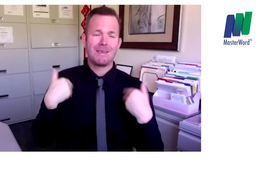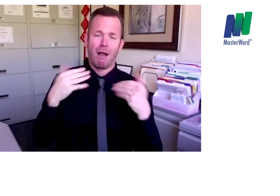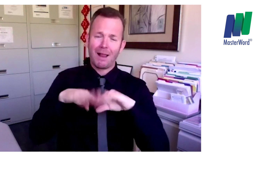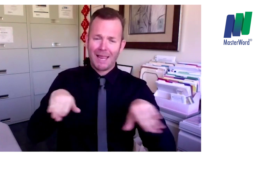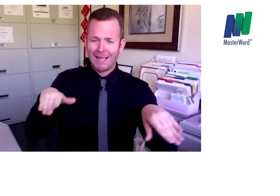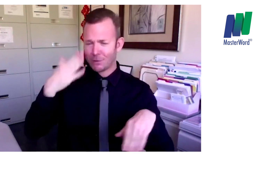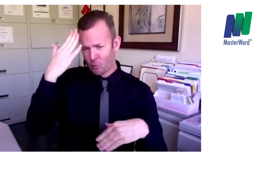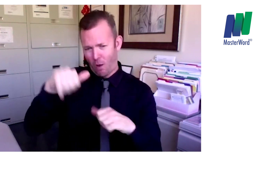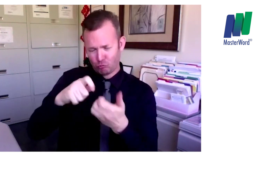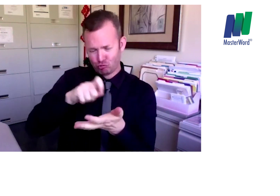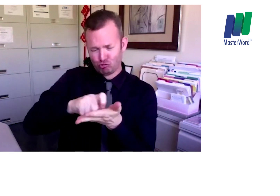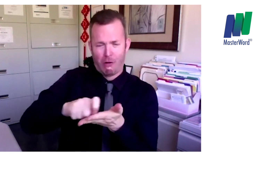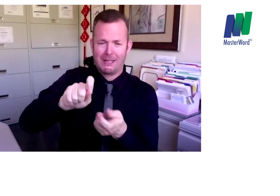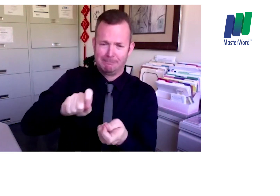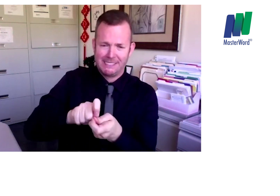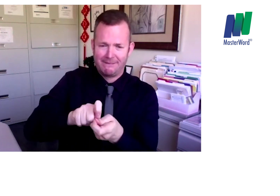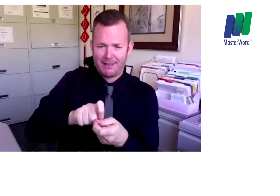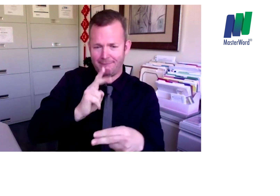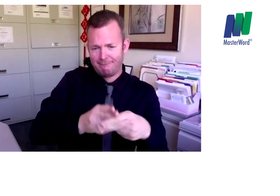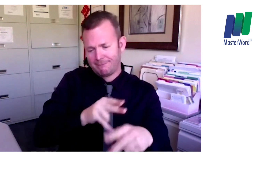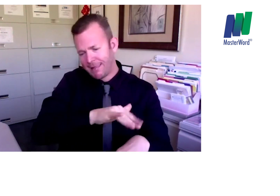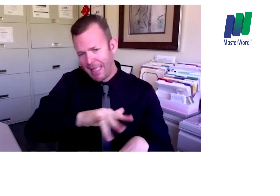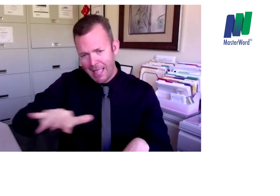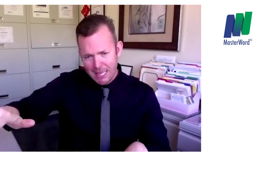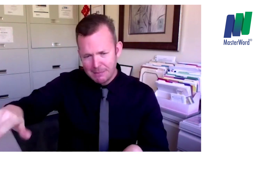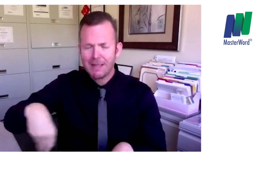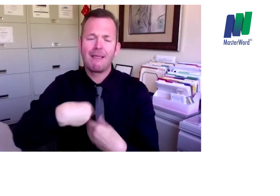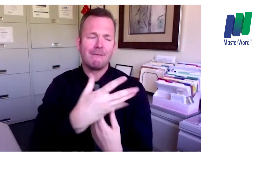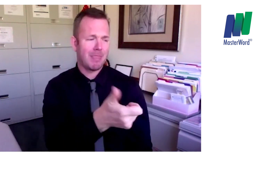Maybe the sign language might not be there.